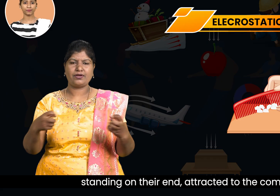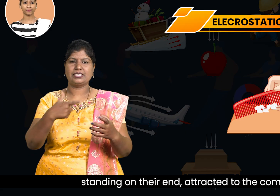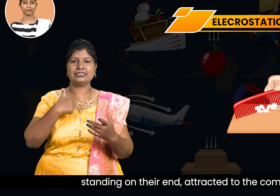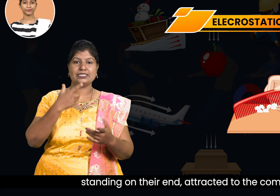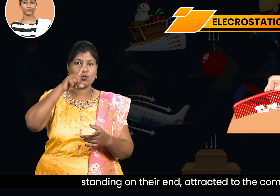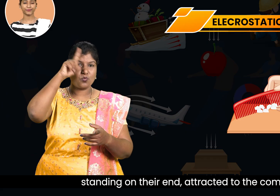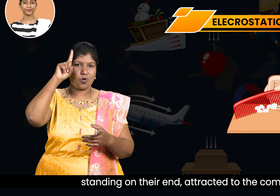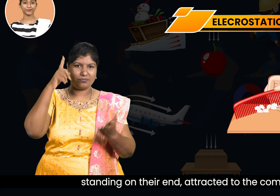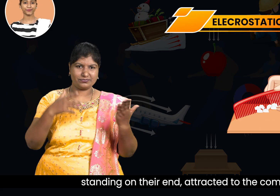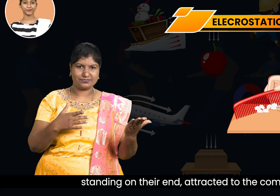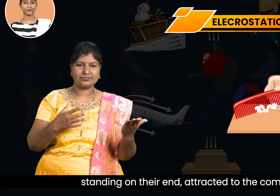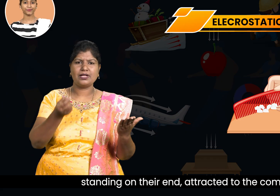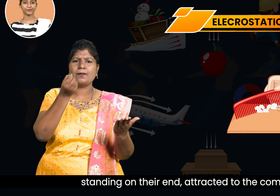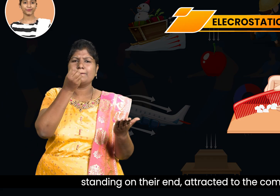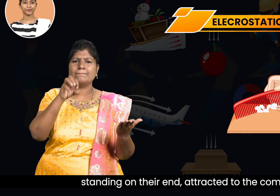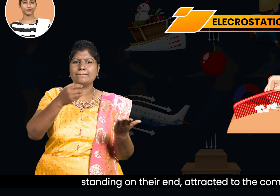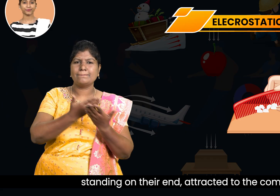comb.